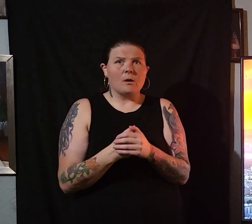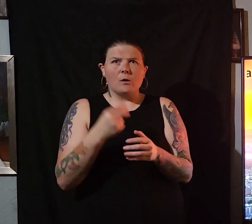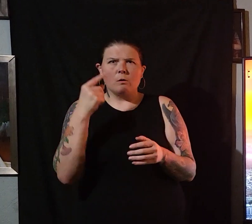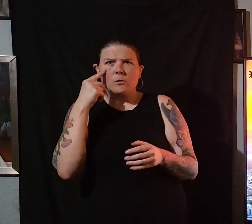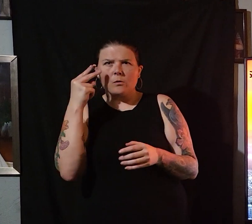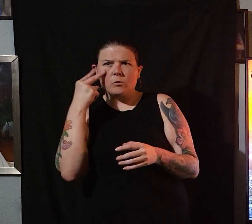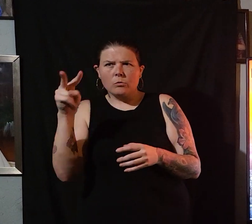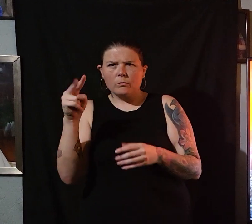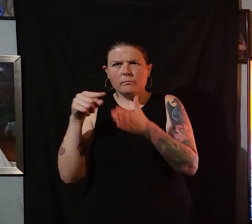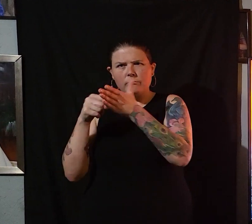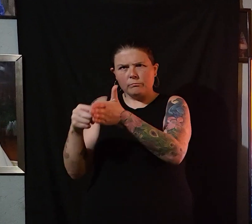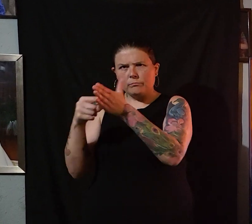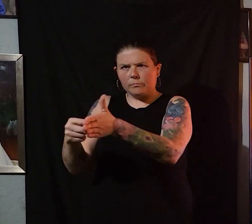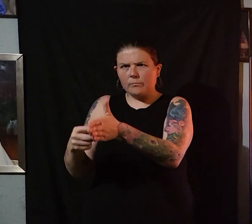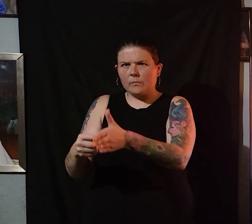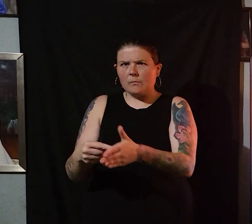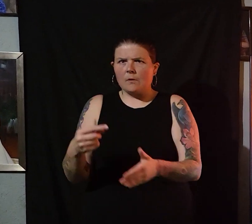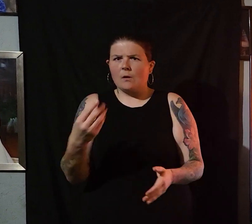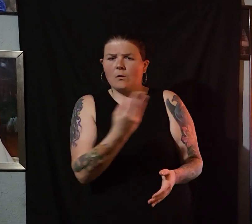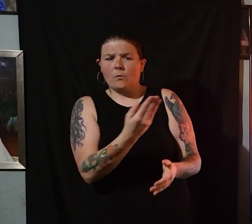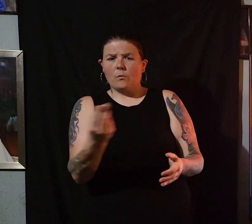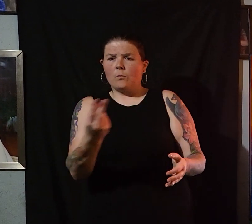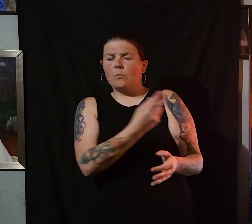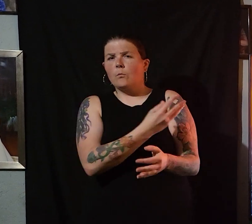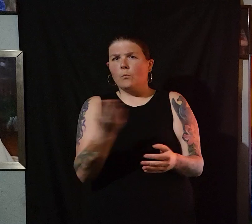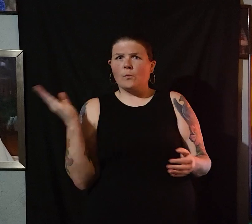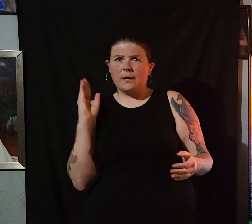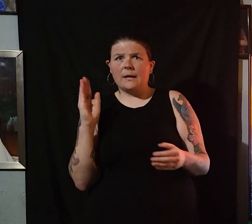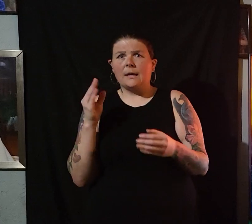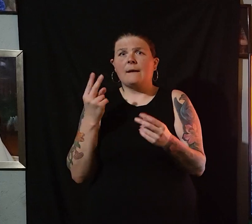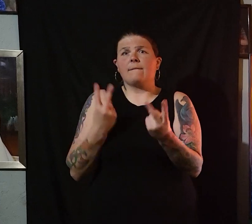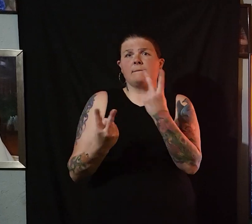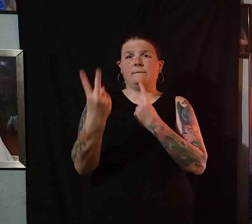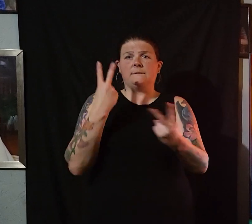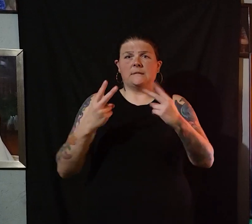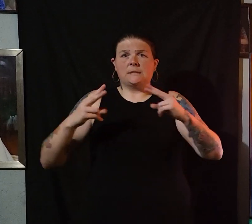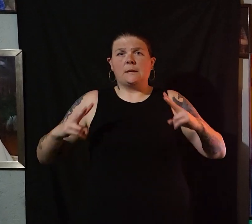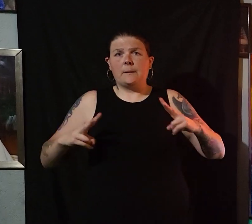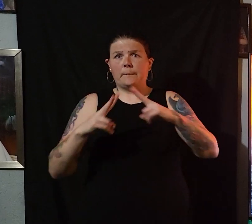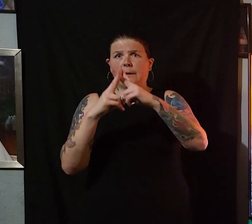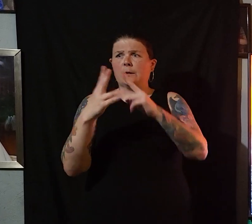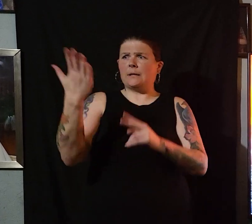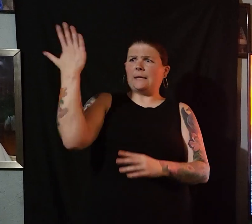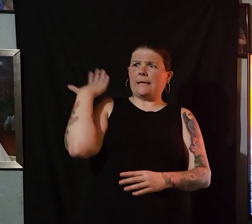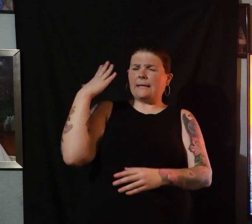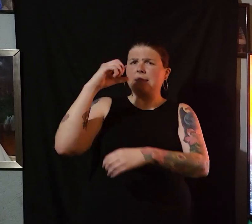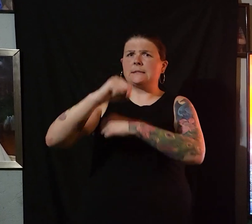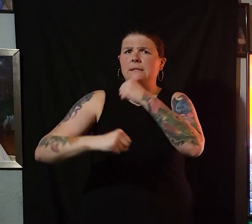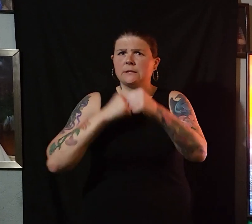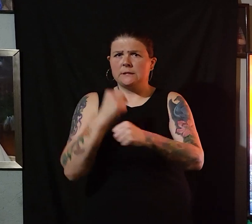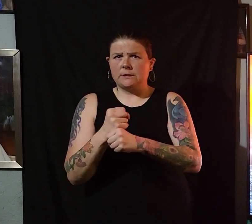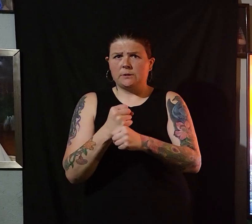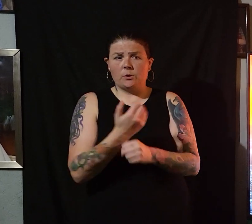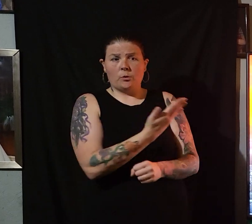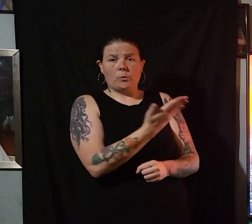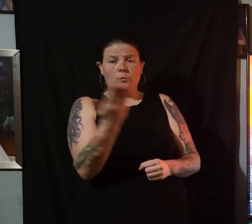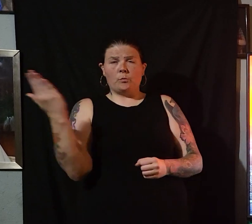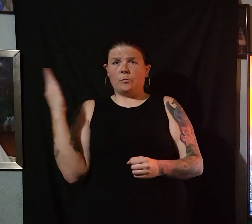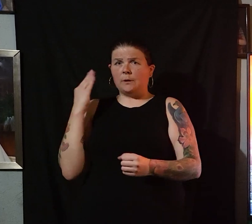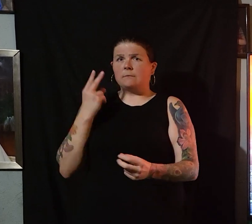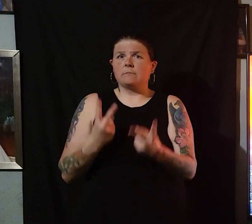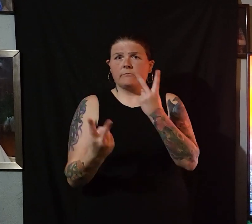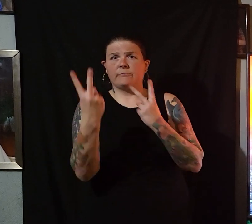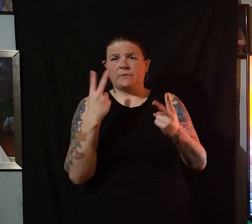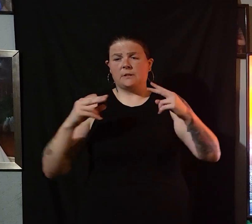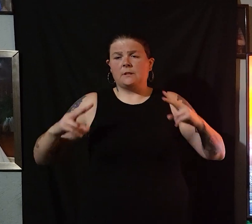Take a look at this sentence. We visited Paris last year. We visited Paris last